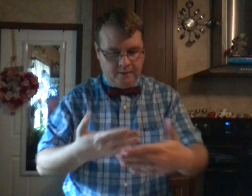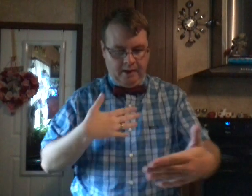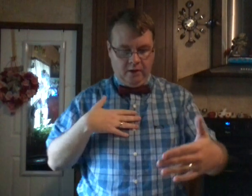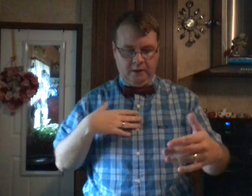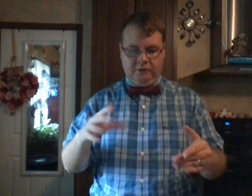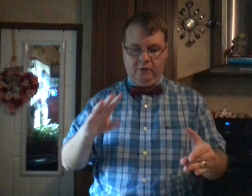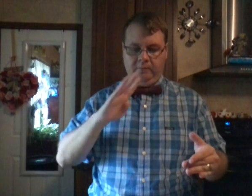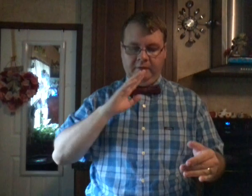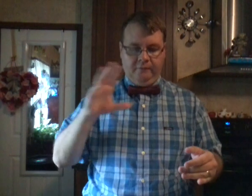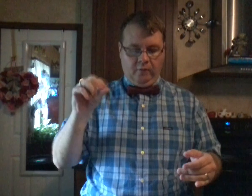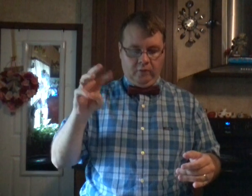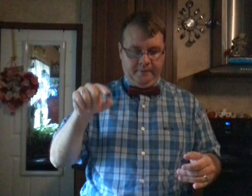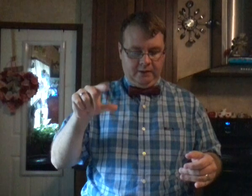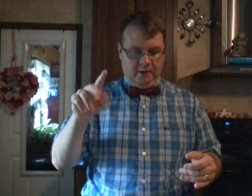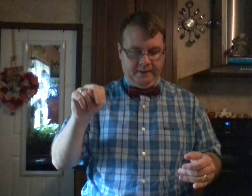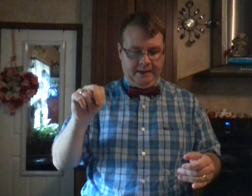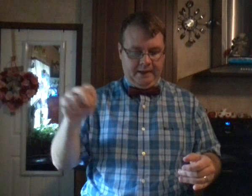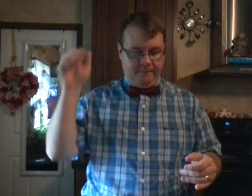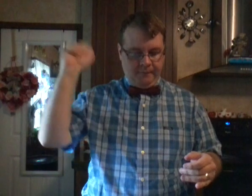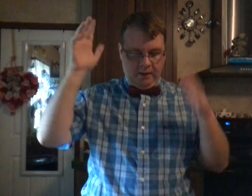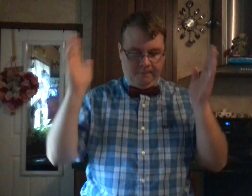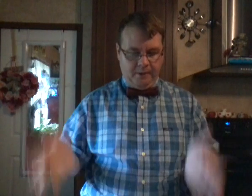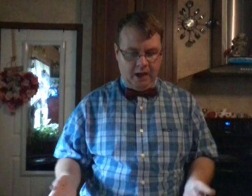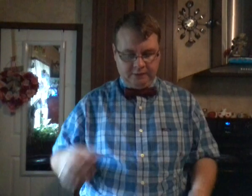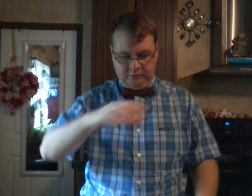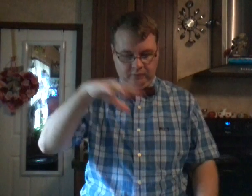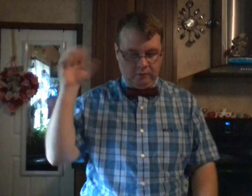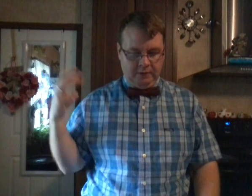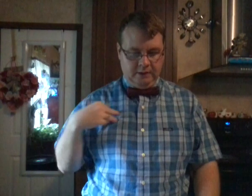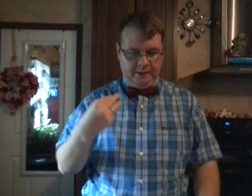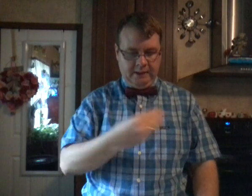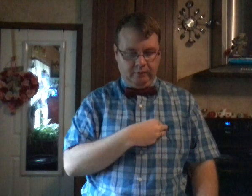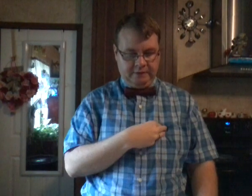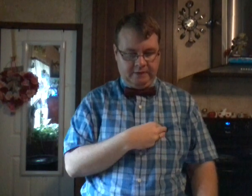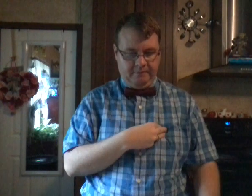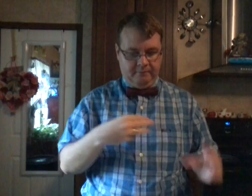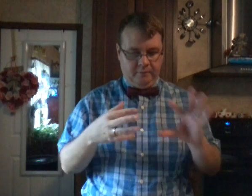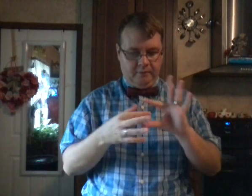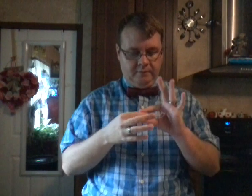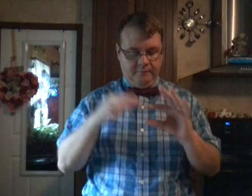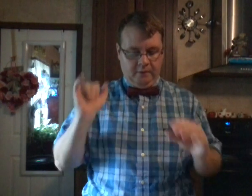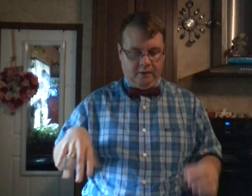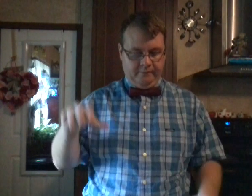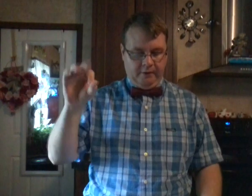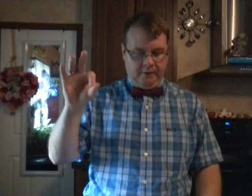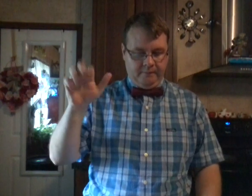And also before becoming an apostle he was a member of the